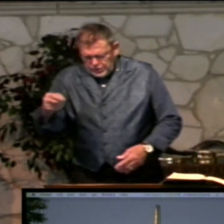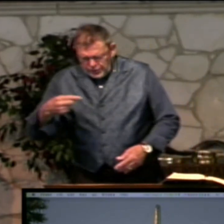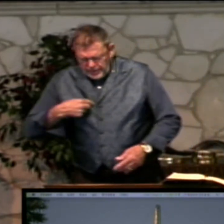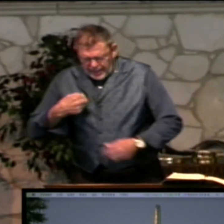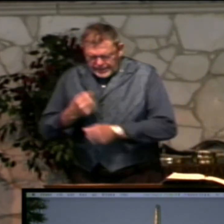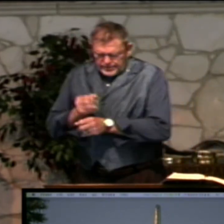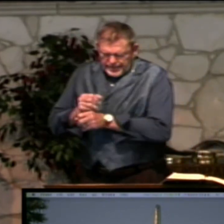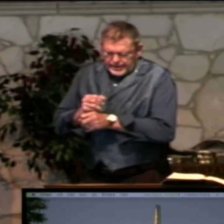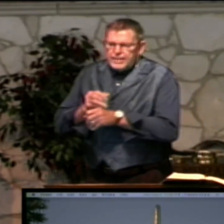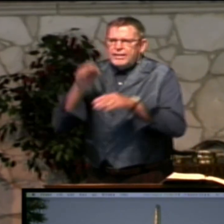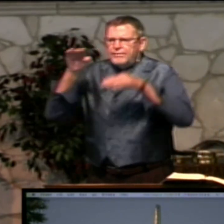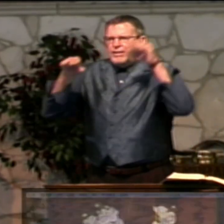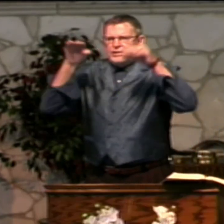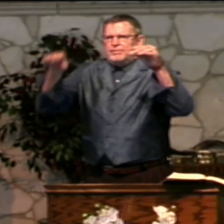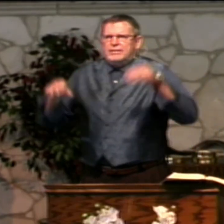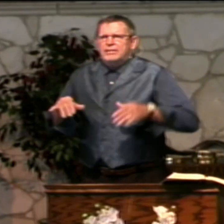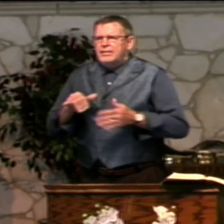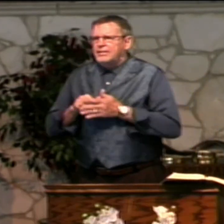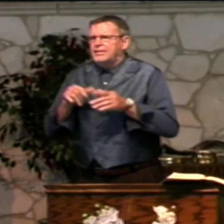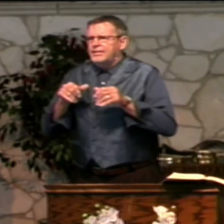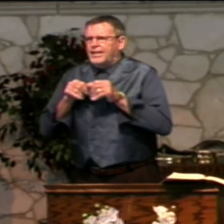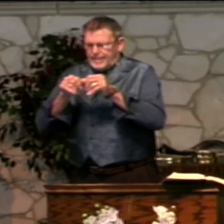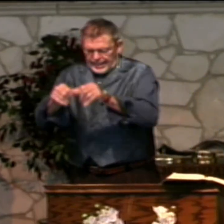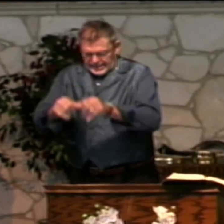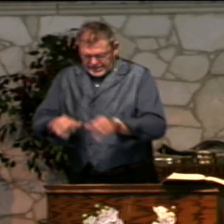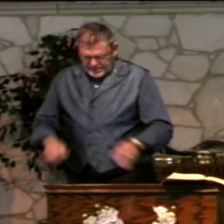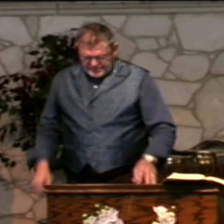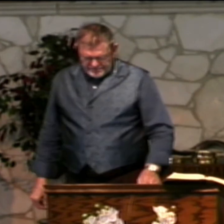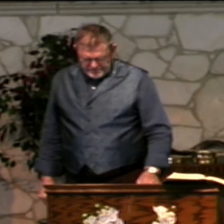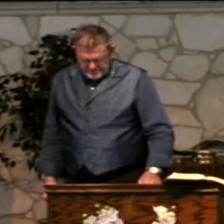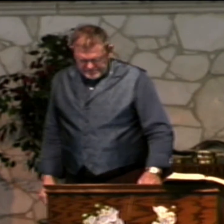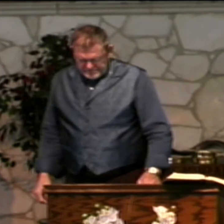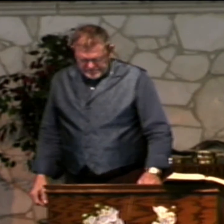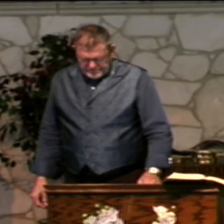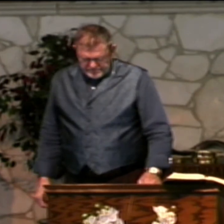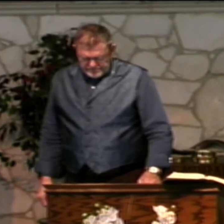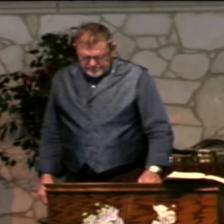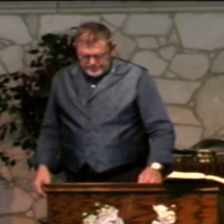God wants you and I to make investments that last.